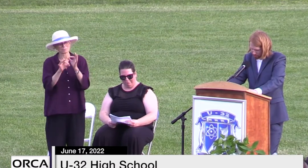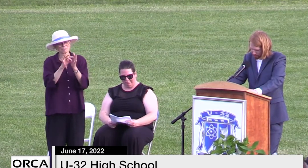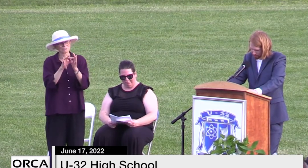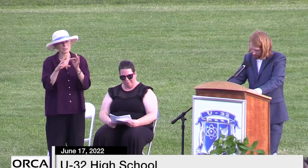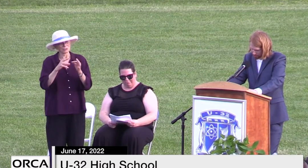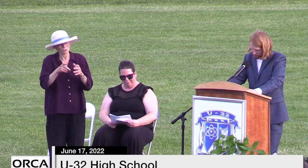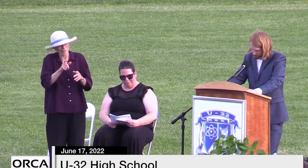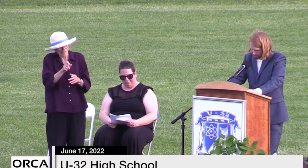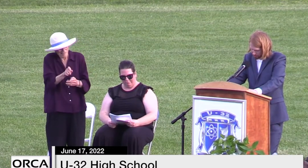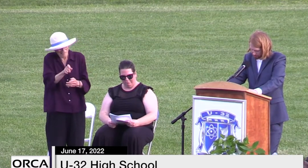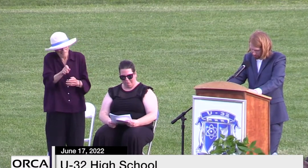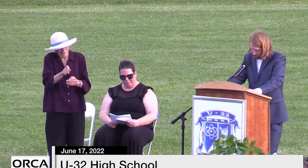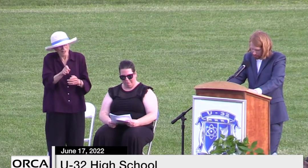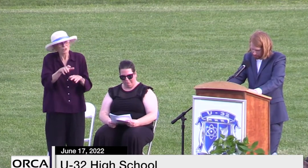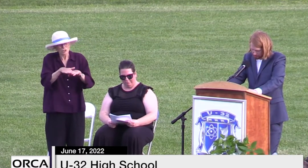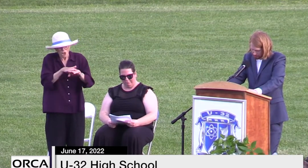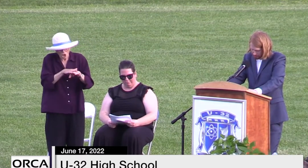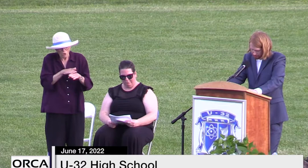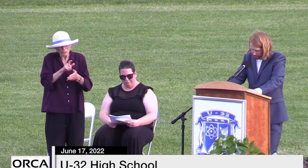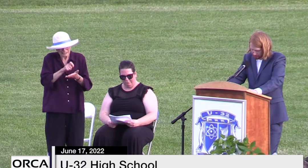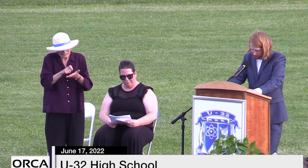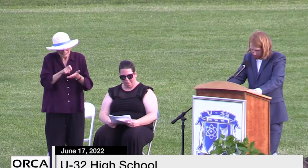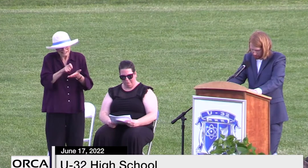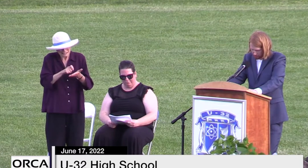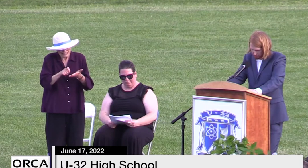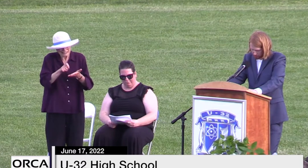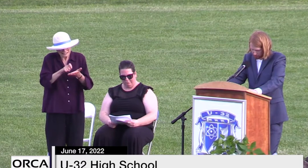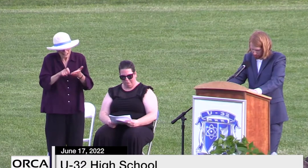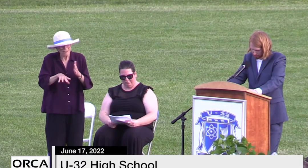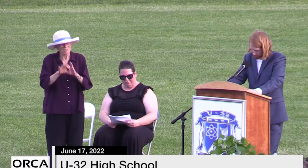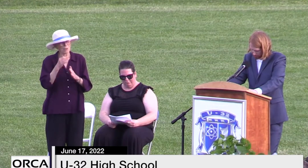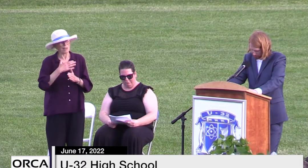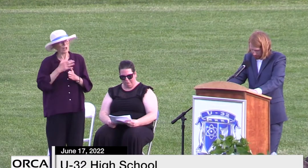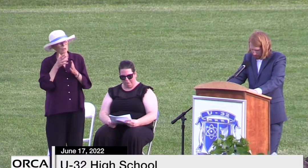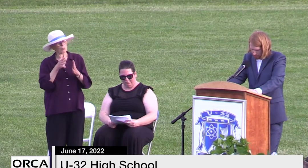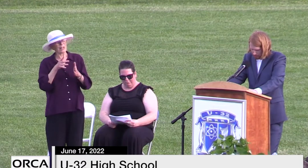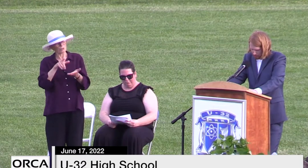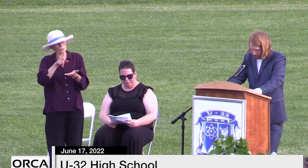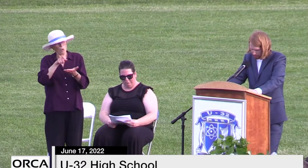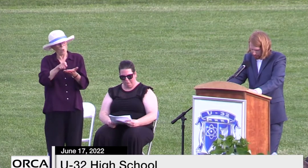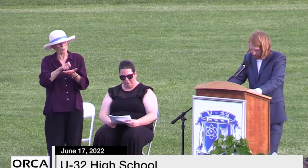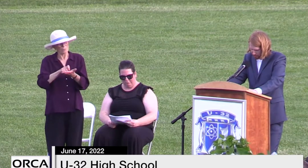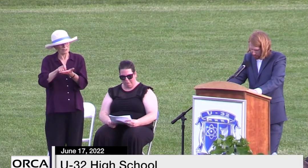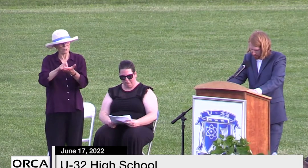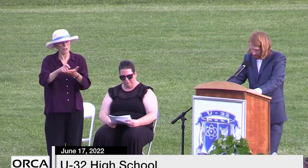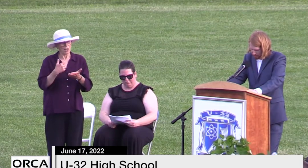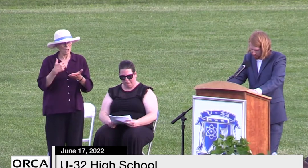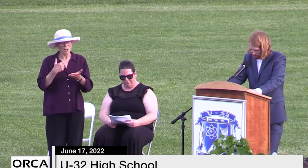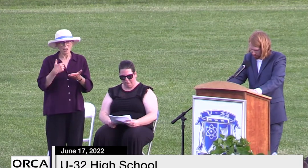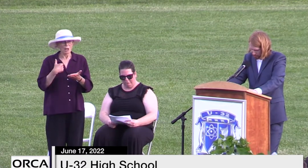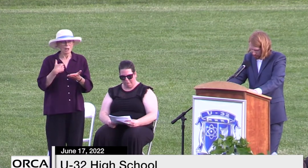It was a slow process, but soon I began to find my own way to hold a pencil. Not only did